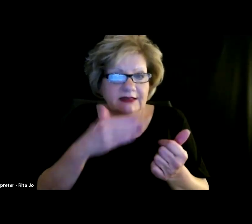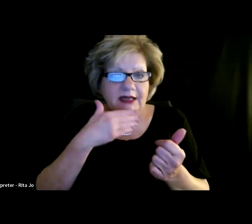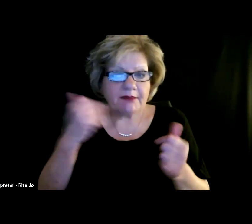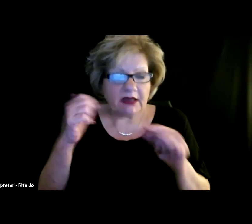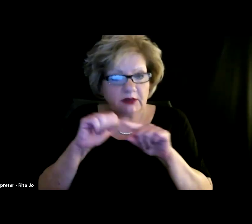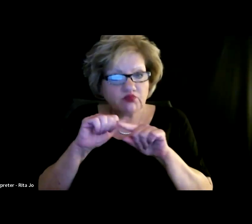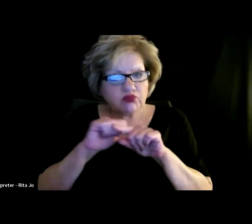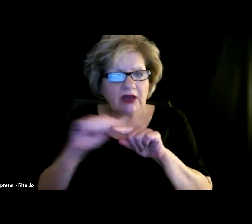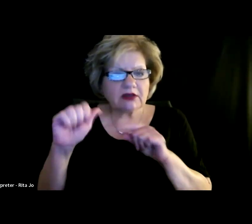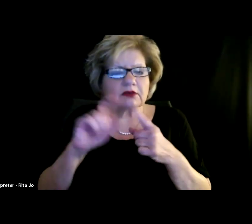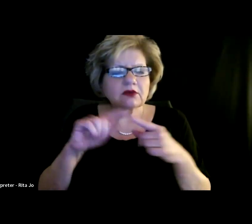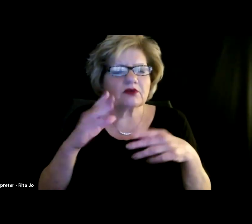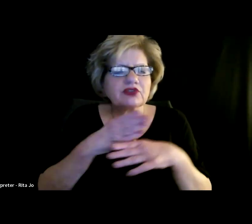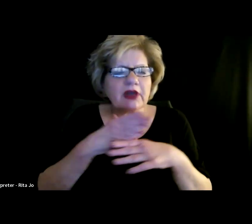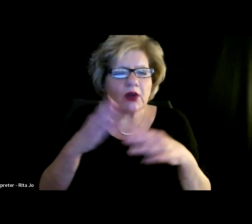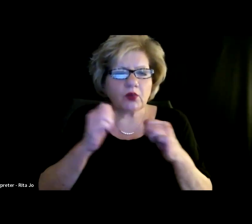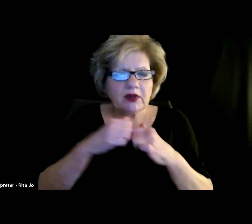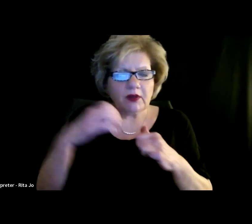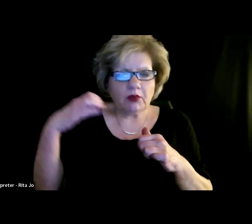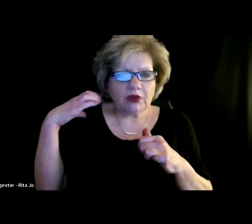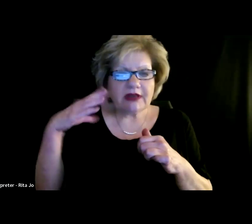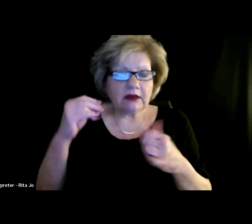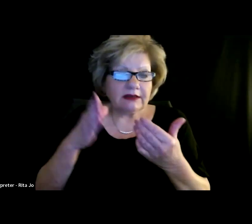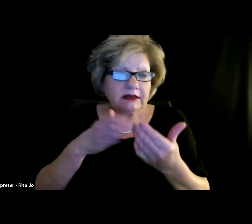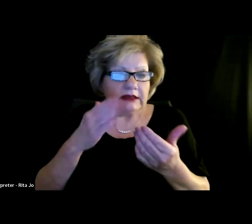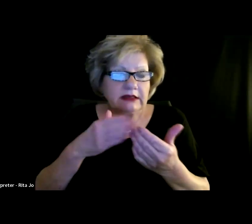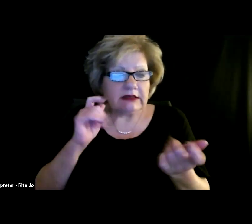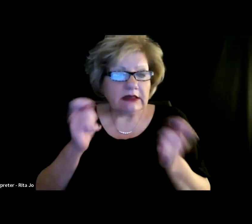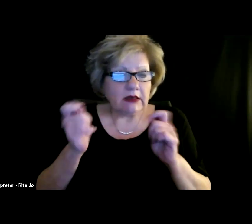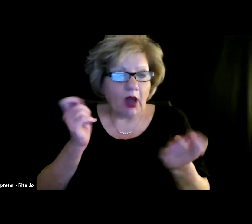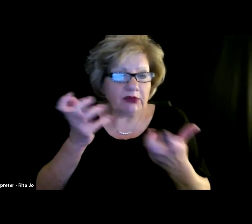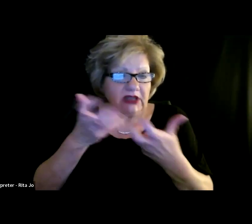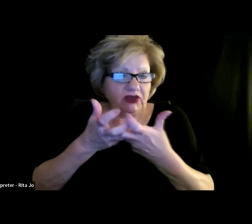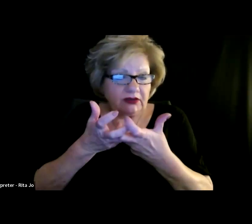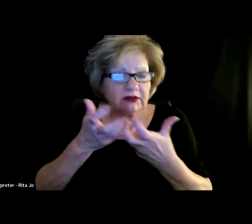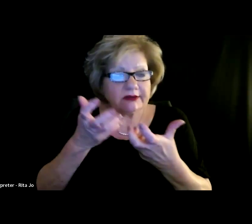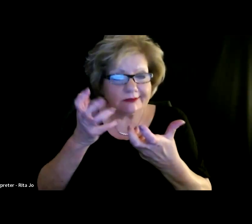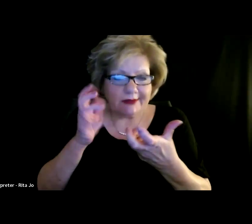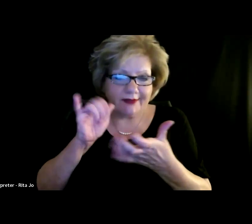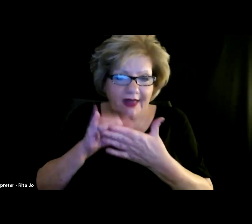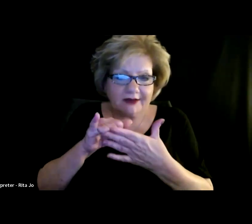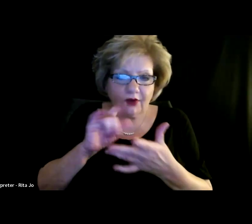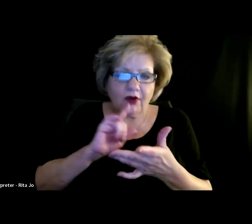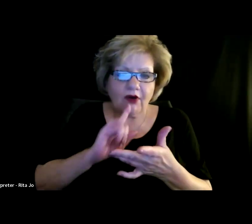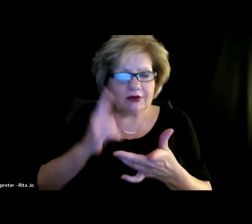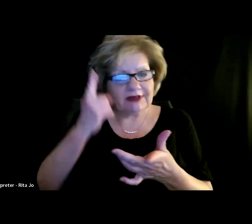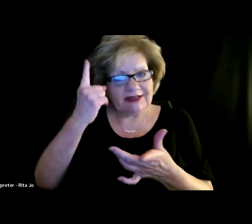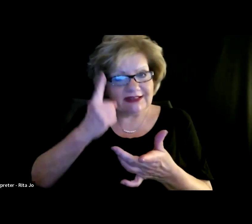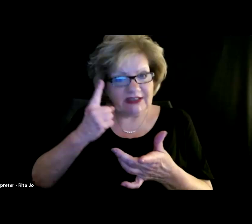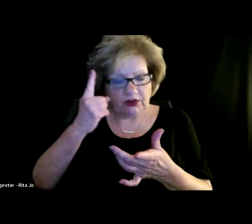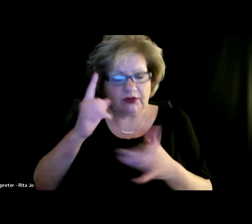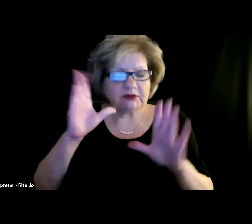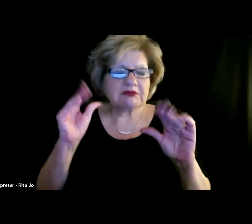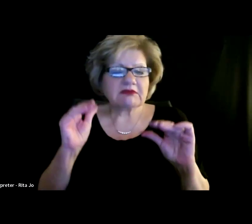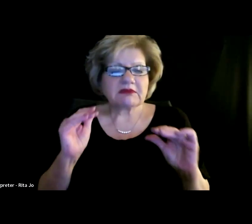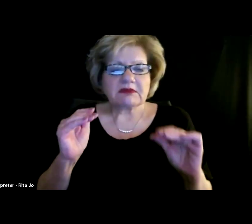with employers and can be an easier accommodation perhaps than some others they consider. When we create or we recruit net new